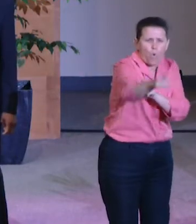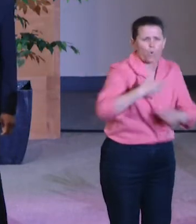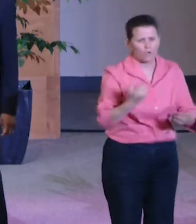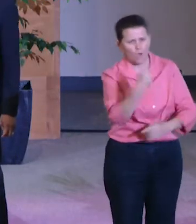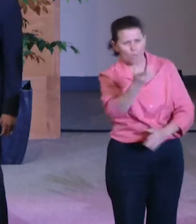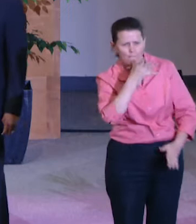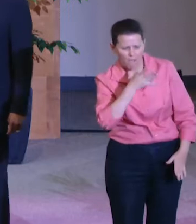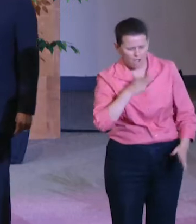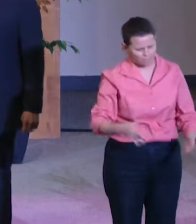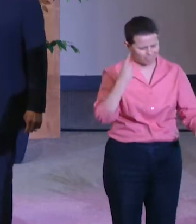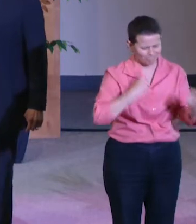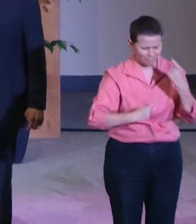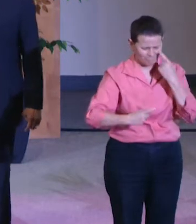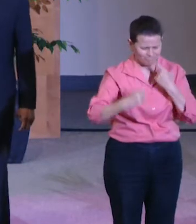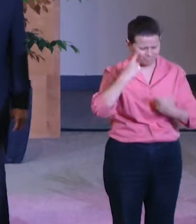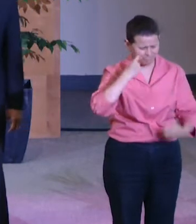she be okay?